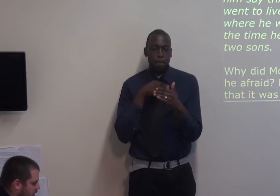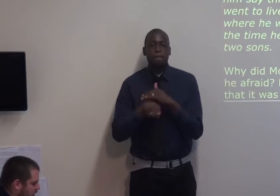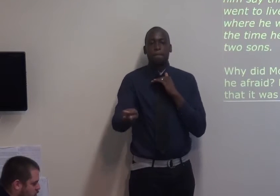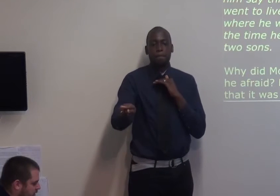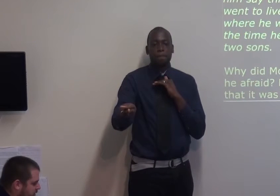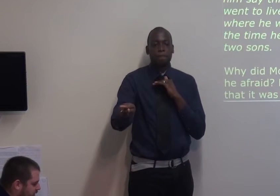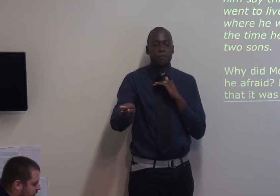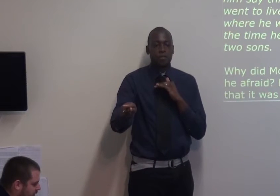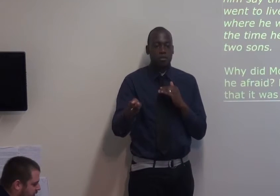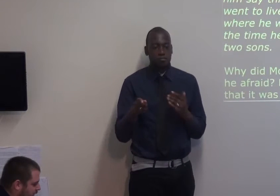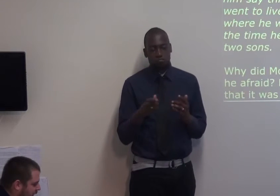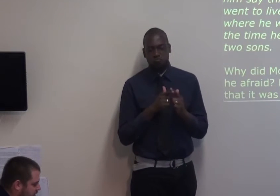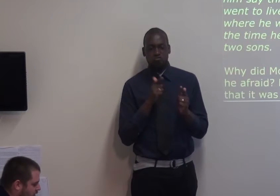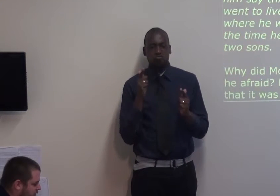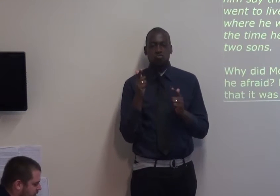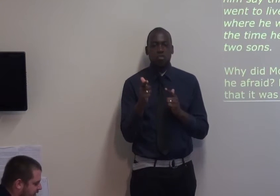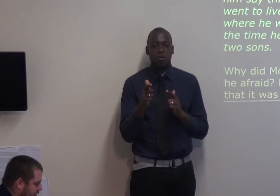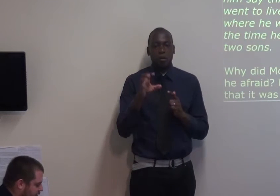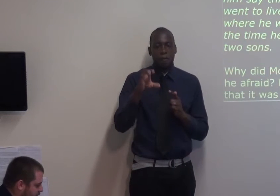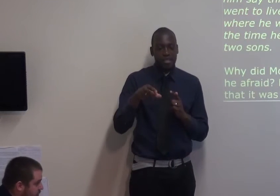He went to live in the land of Midian,